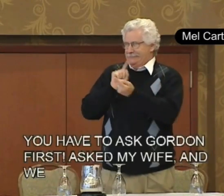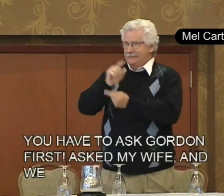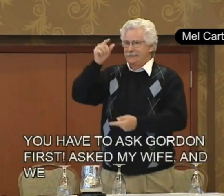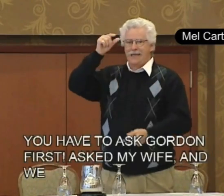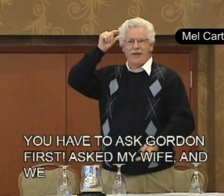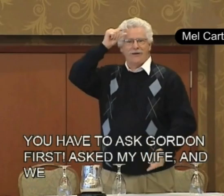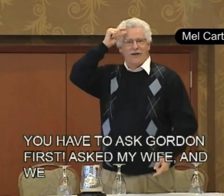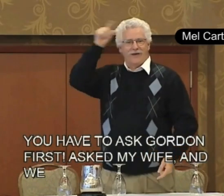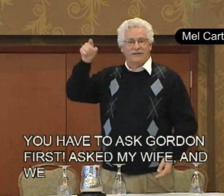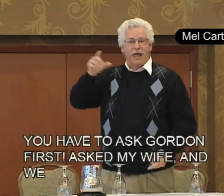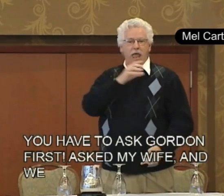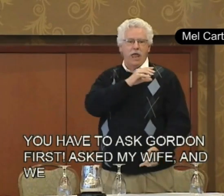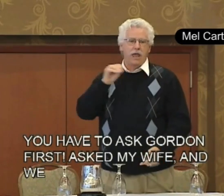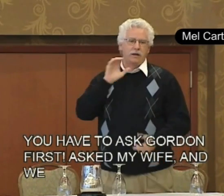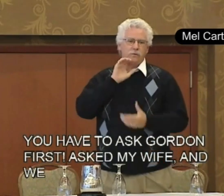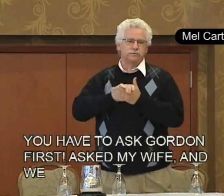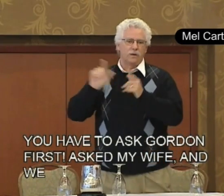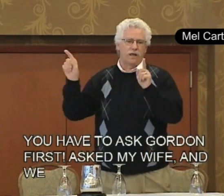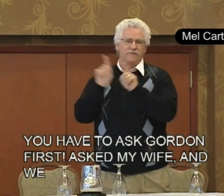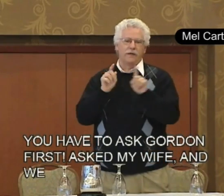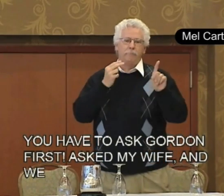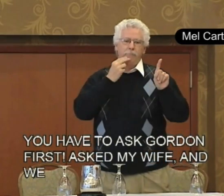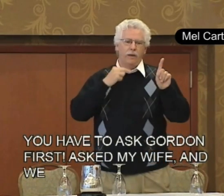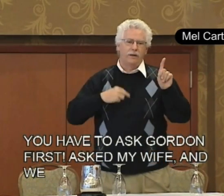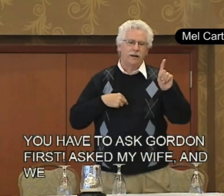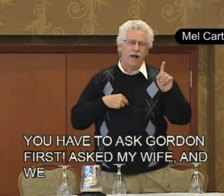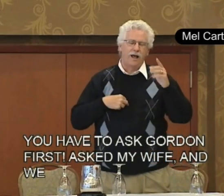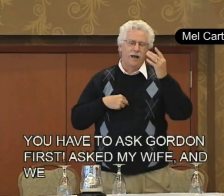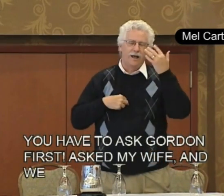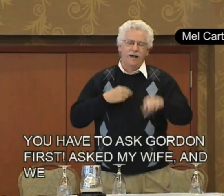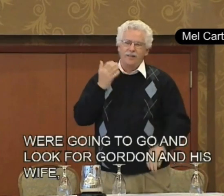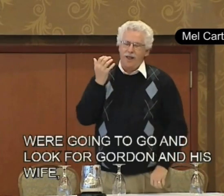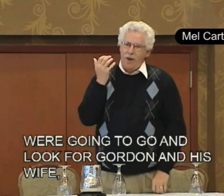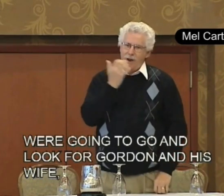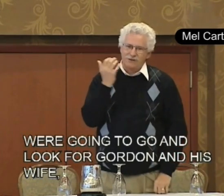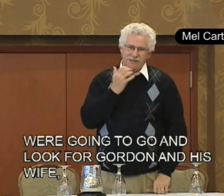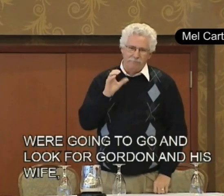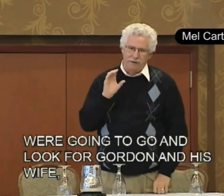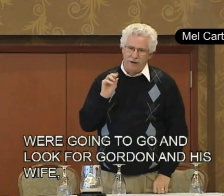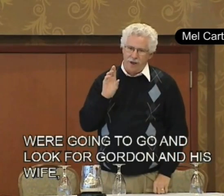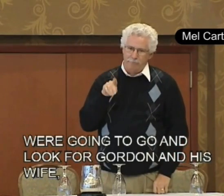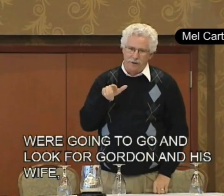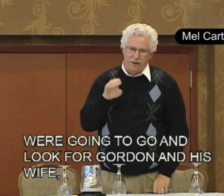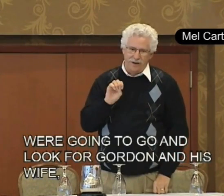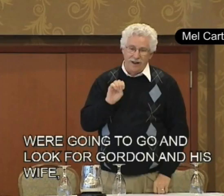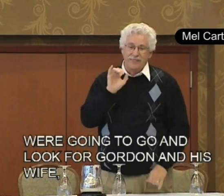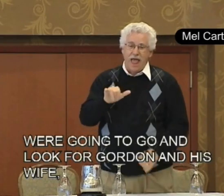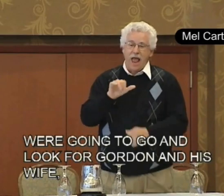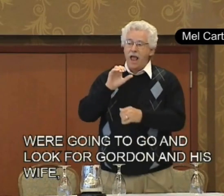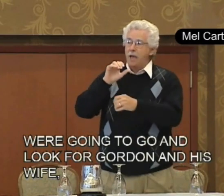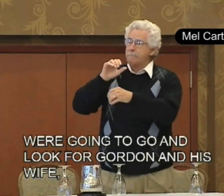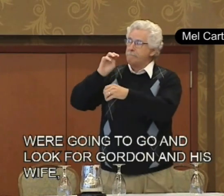and we were going to go and look for Gordon and his wife Myrtle my gosh an awesome couple